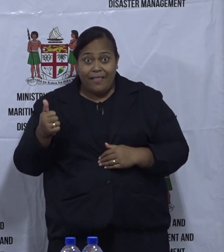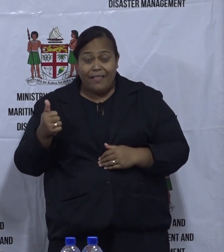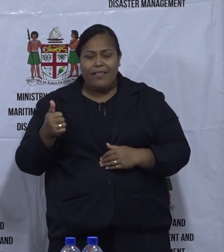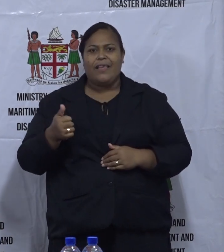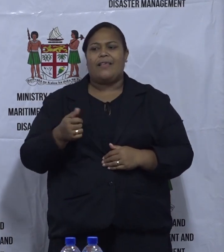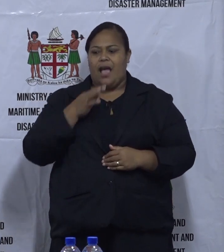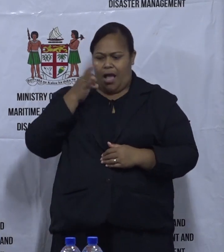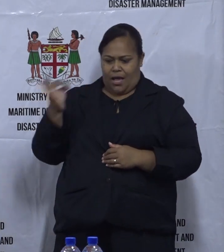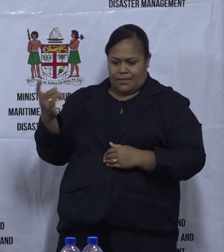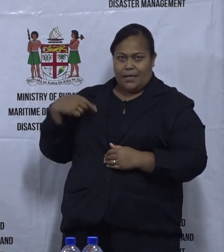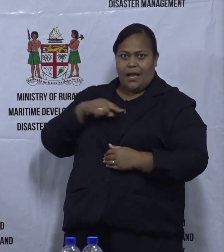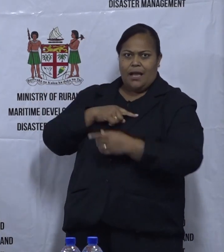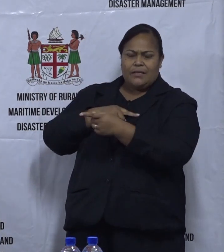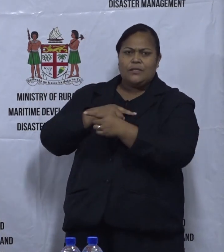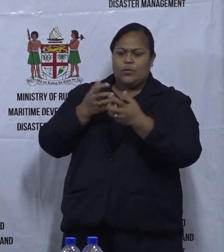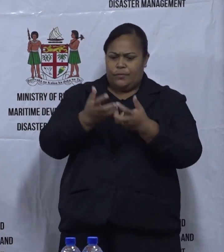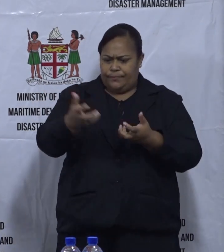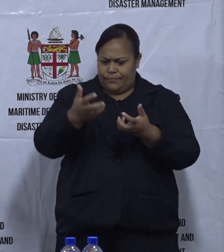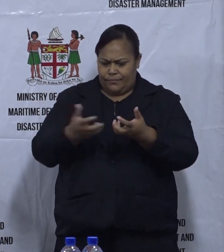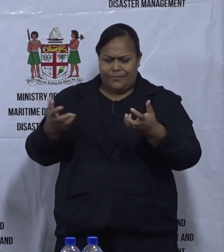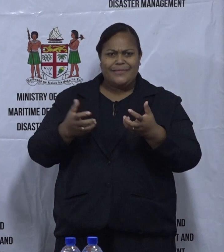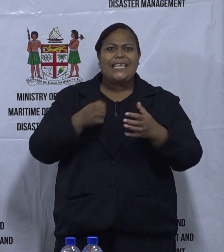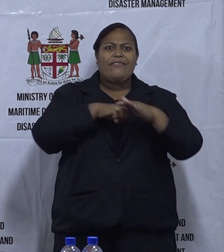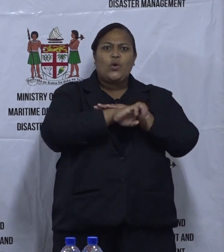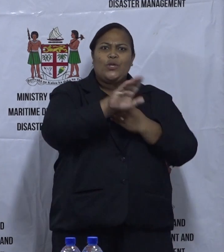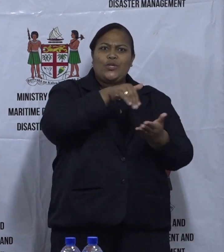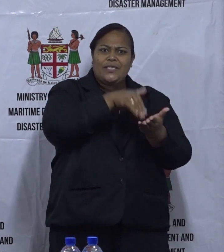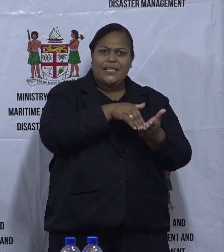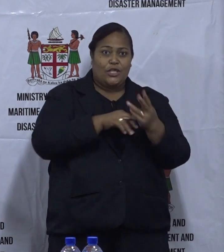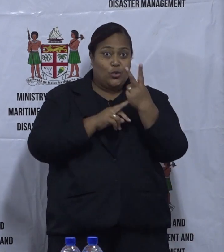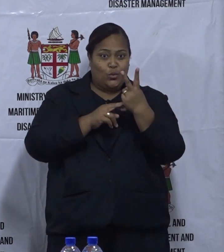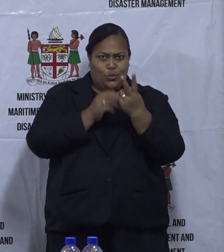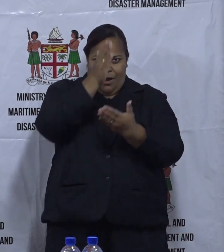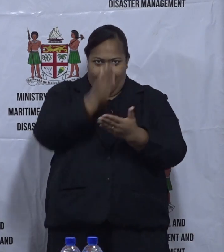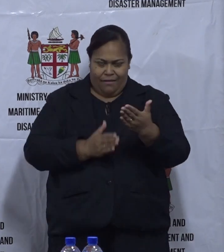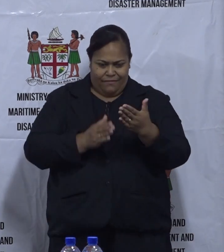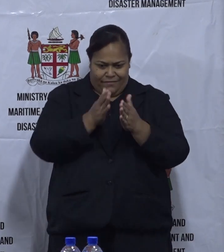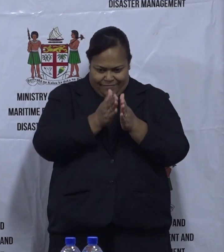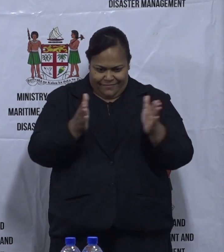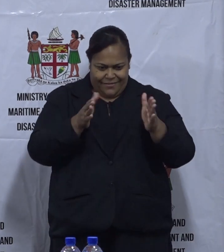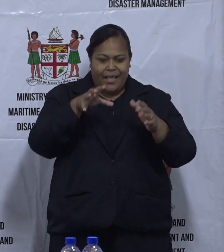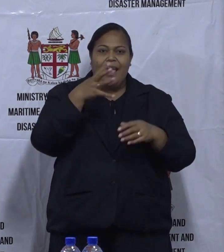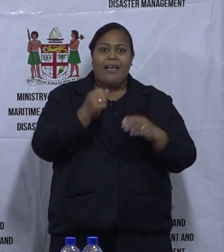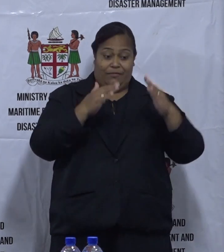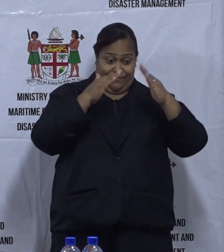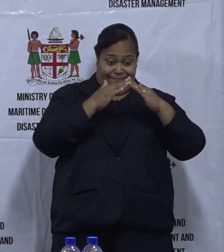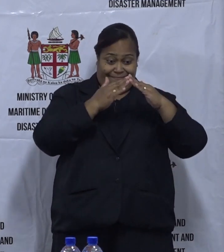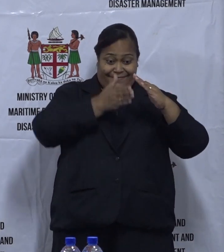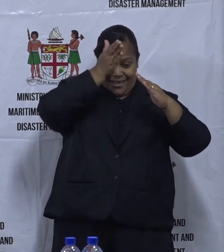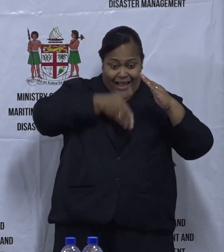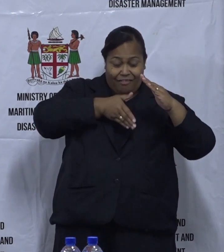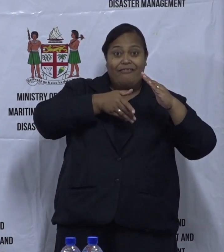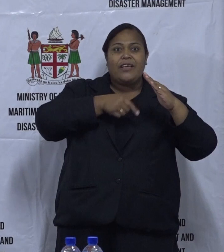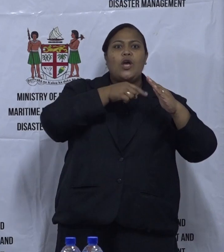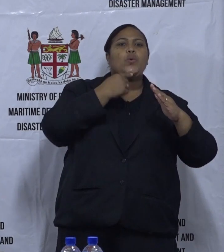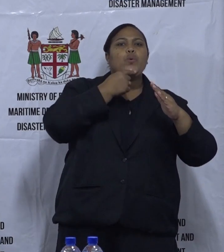the evacuation centers into two simple zones, sort of a red zone and a green zone. Red zone is where we